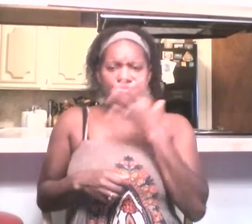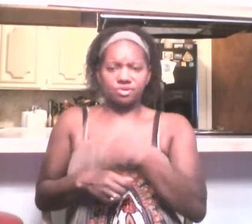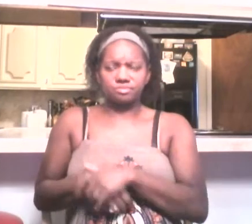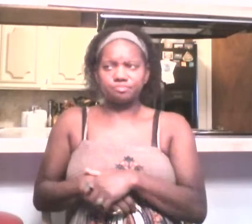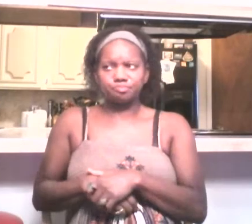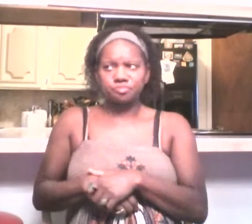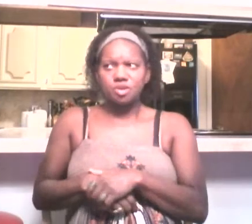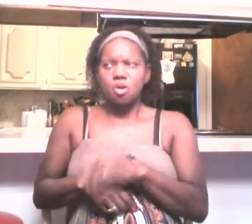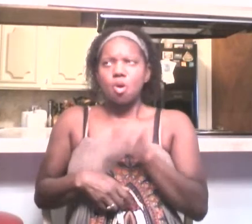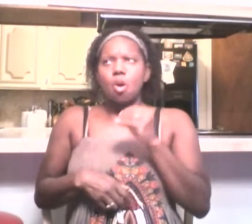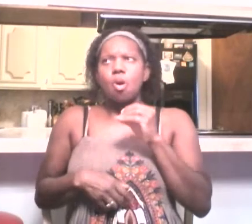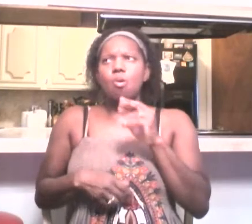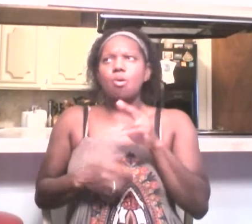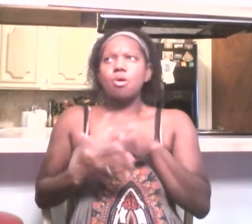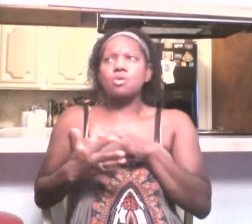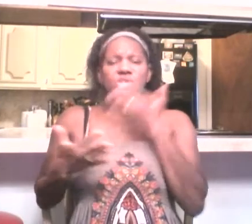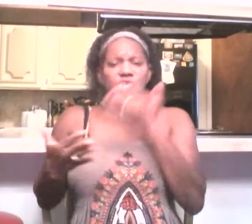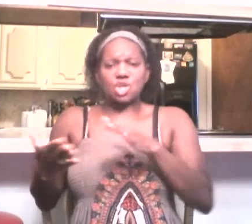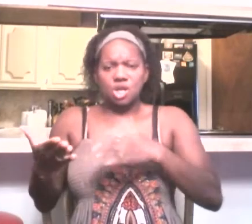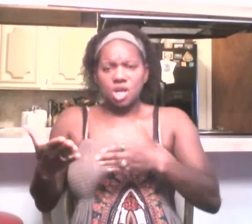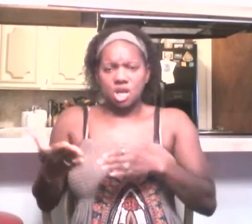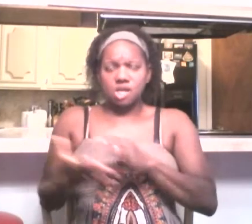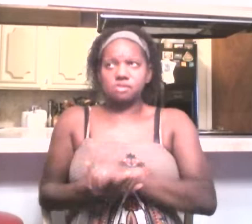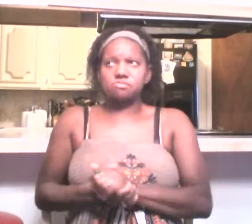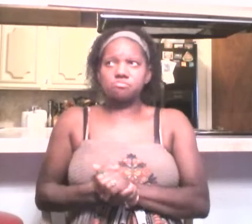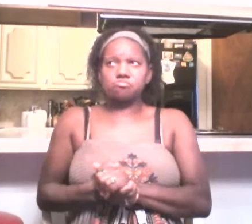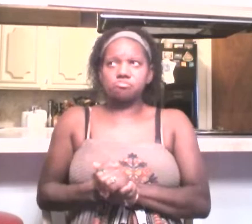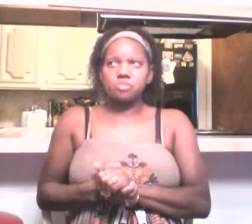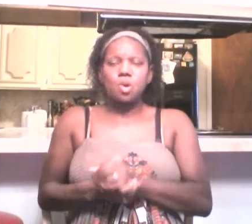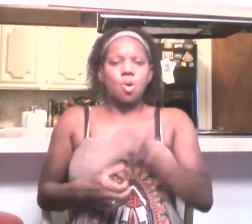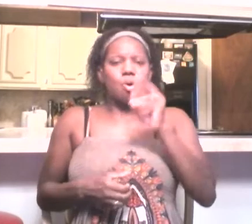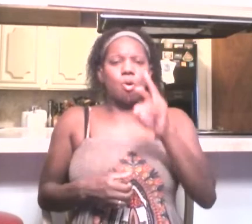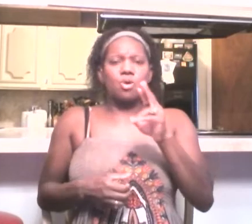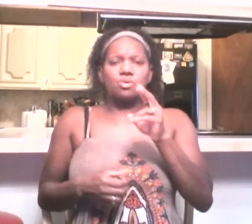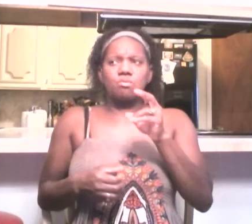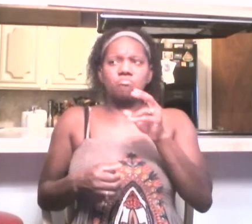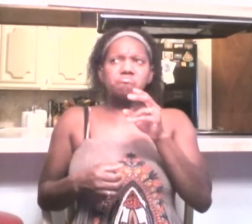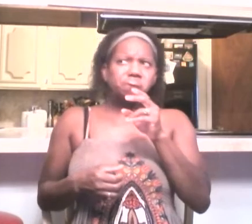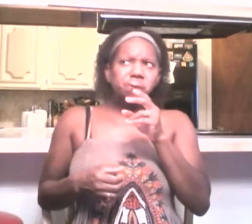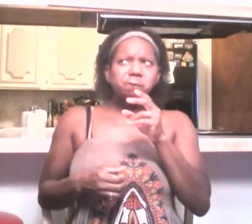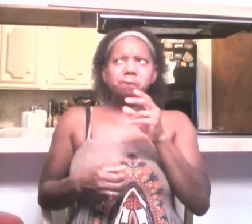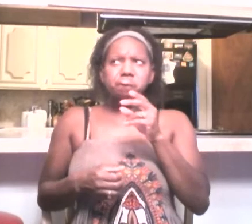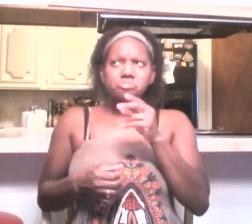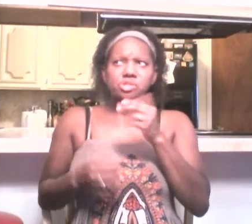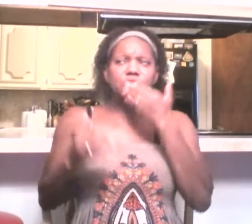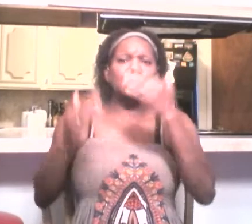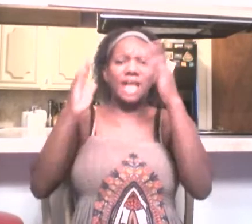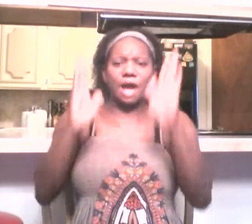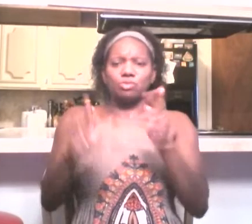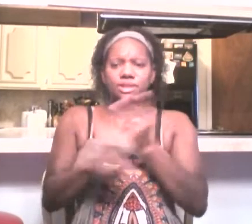beautiful. Or she's a good cook. Or she's a good